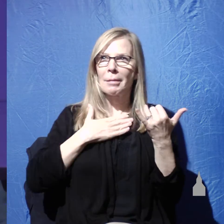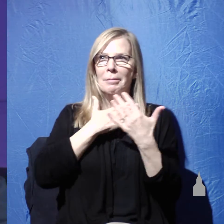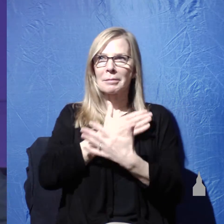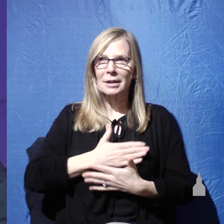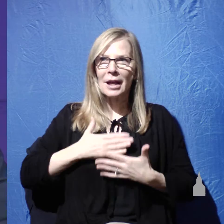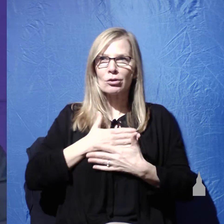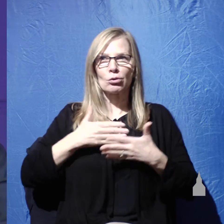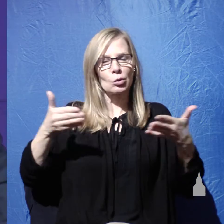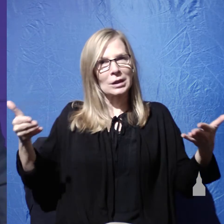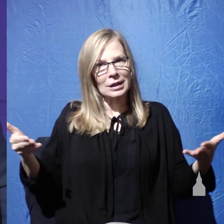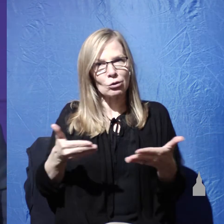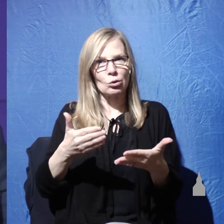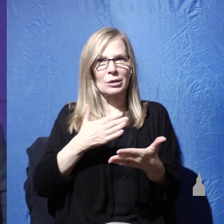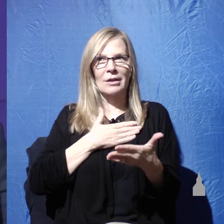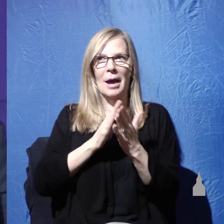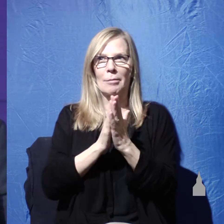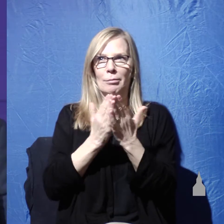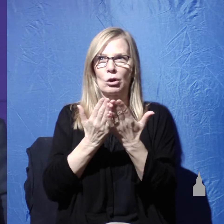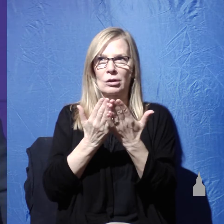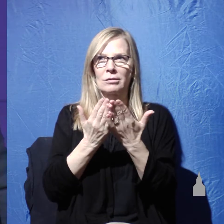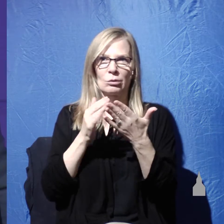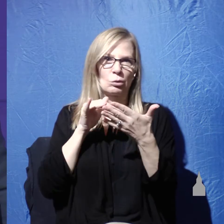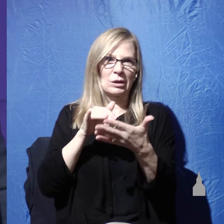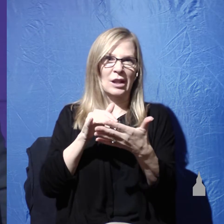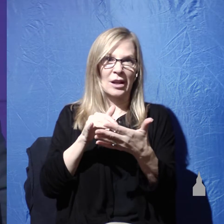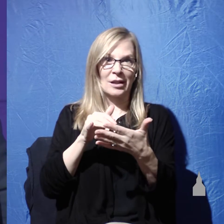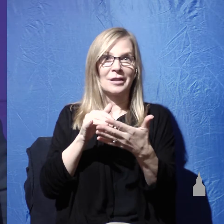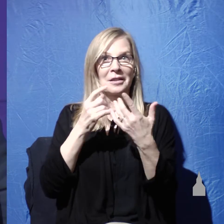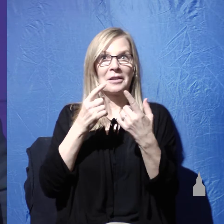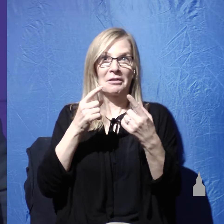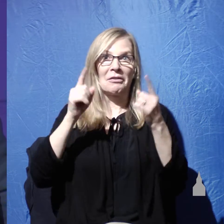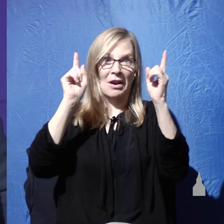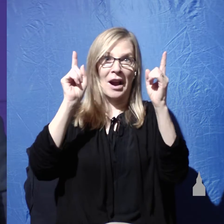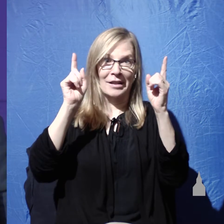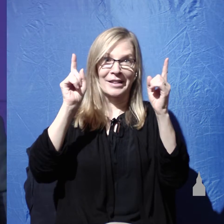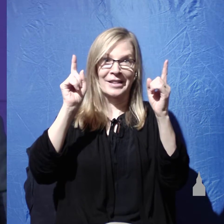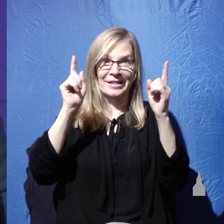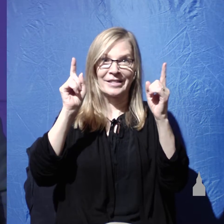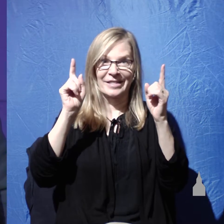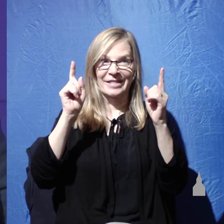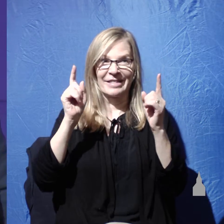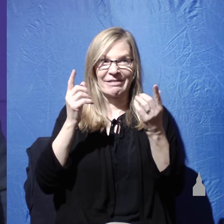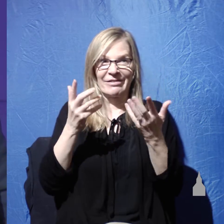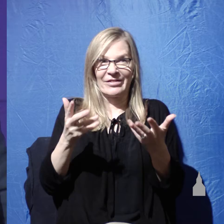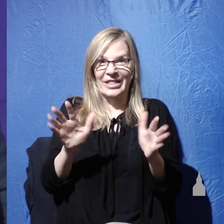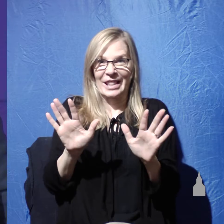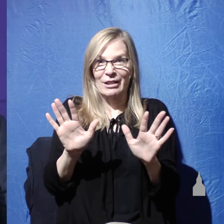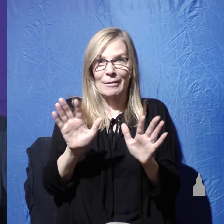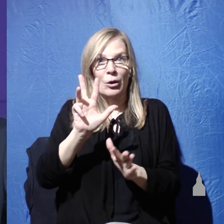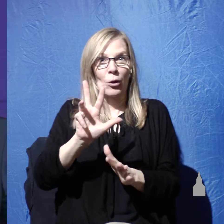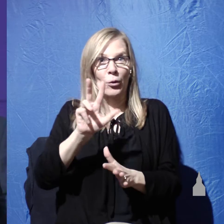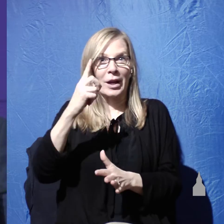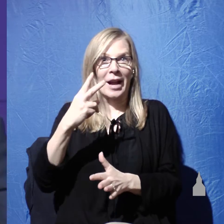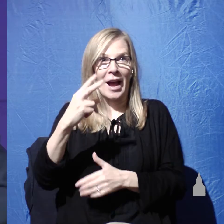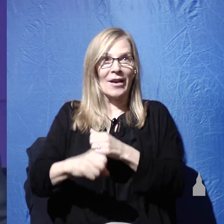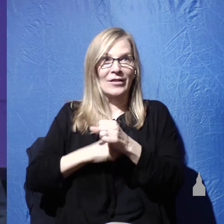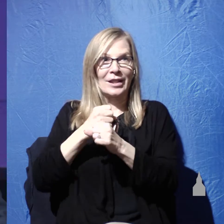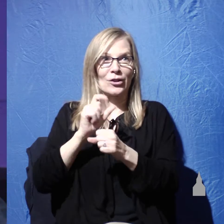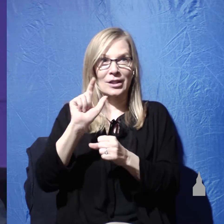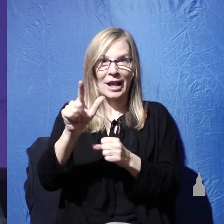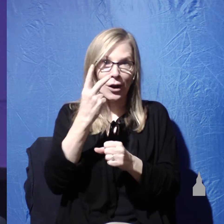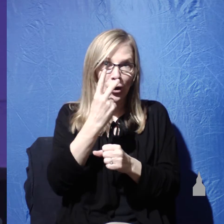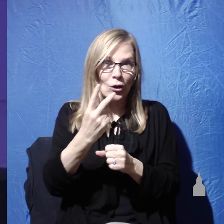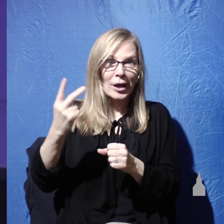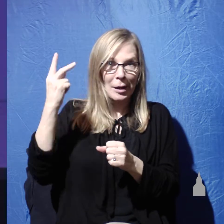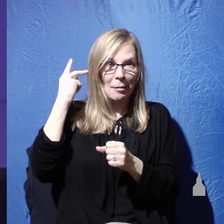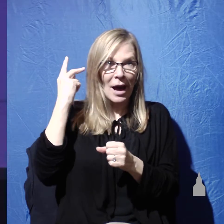which will be our study on Sunday mornings for quite a while. Well, quite a while has come, and it's about to go. Because now, 3.5 years later, looking